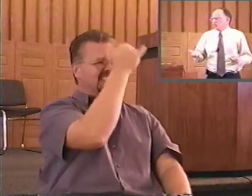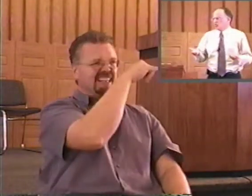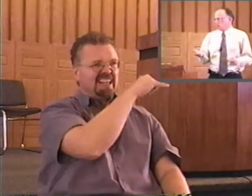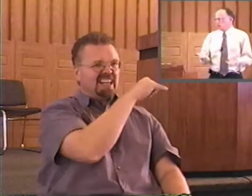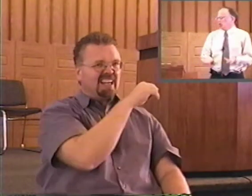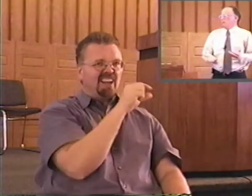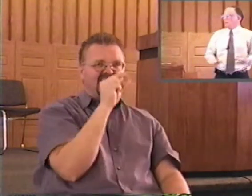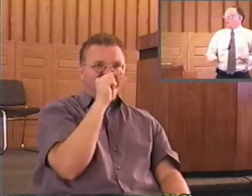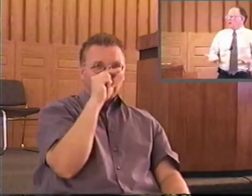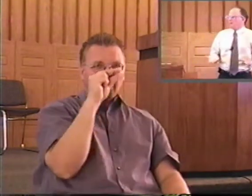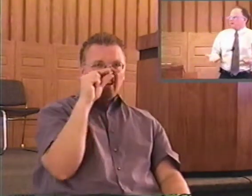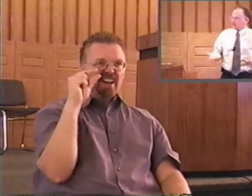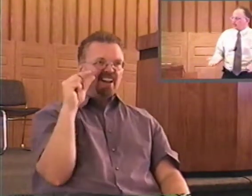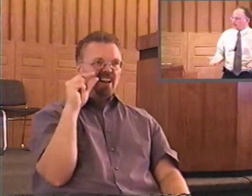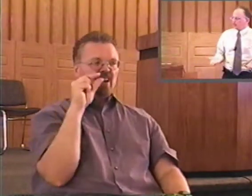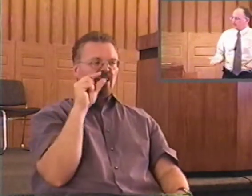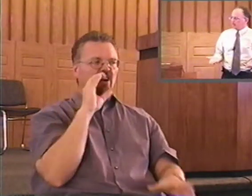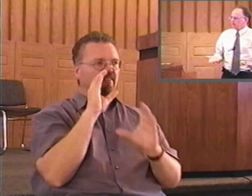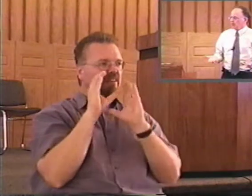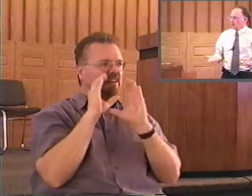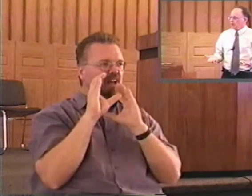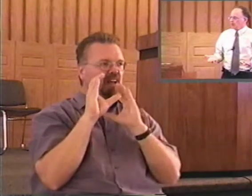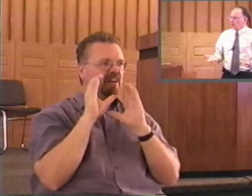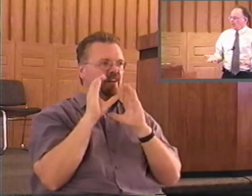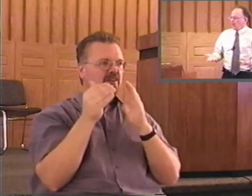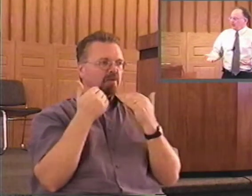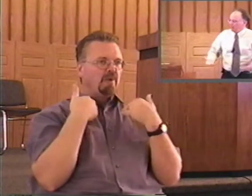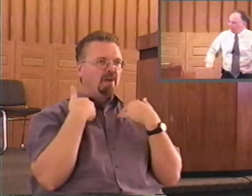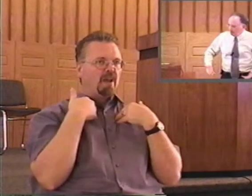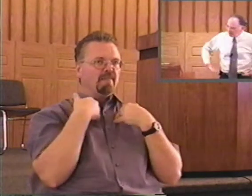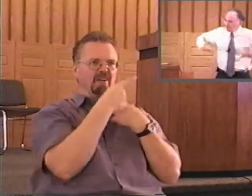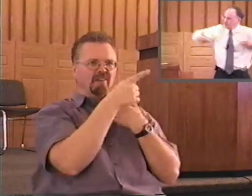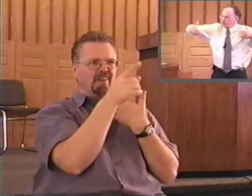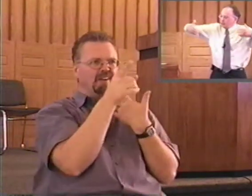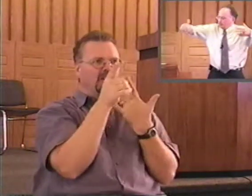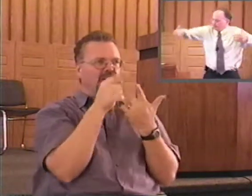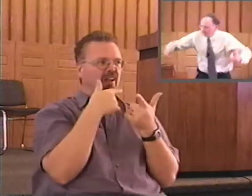silly, stupid conversation. And